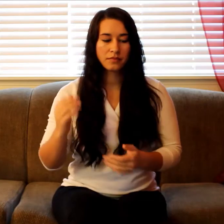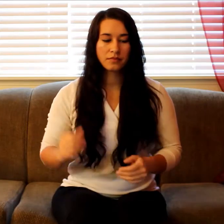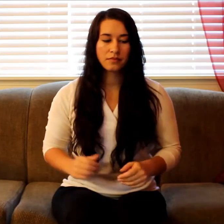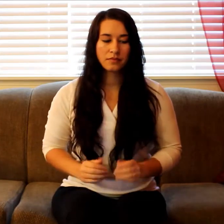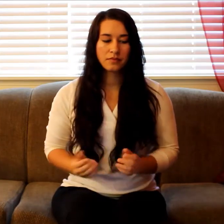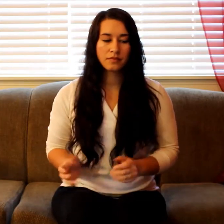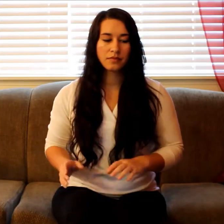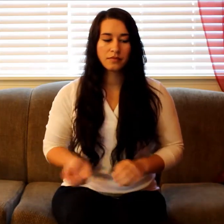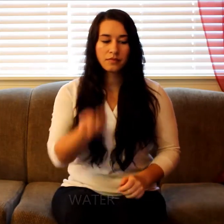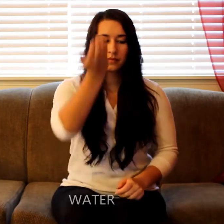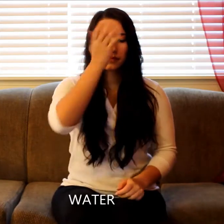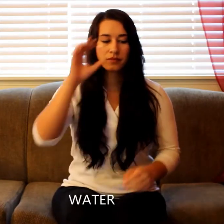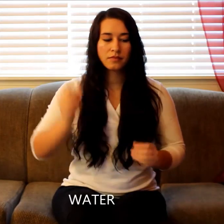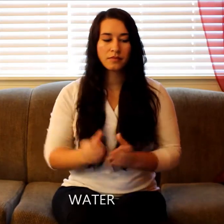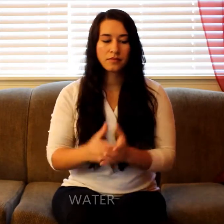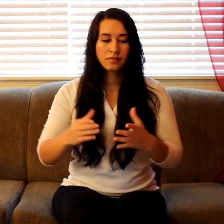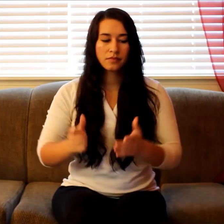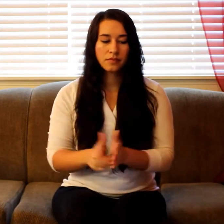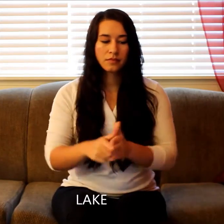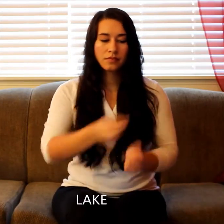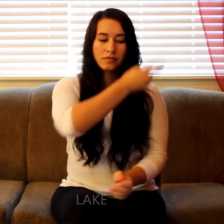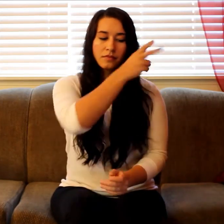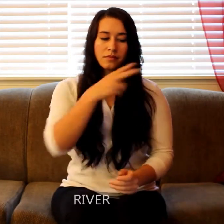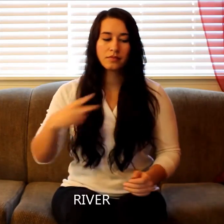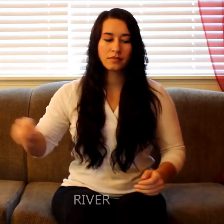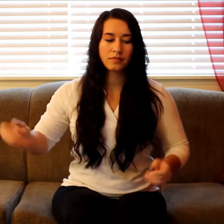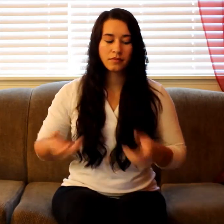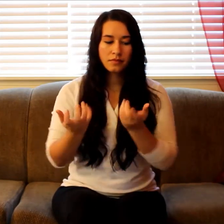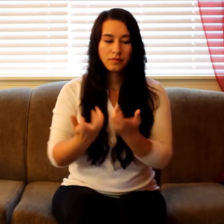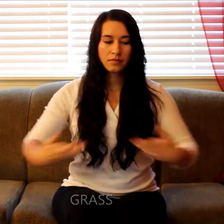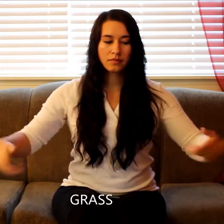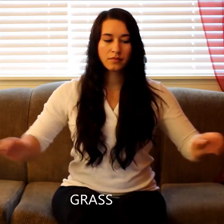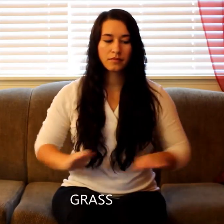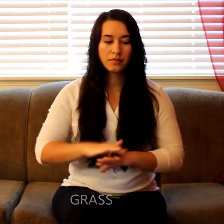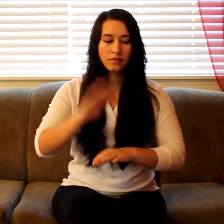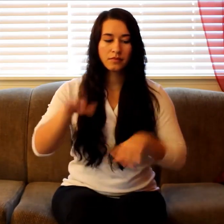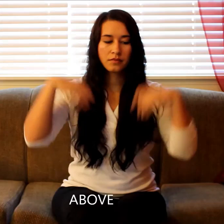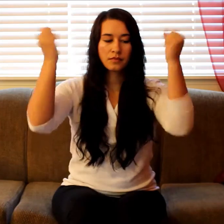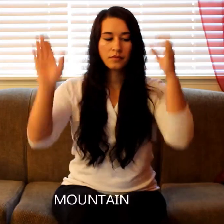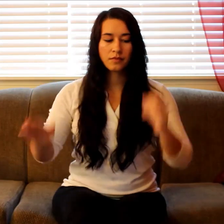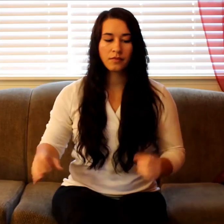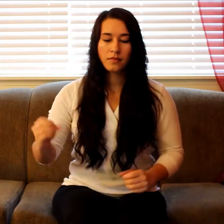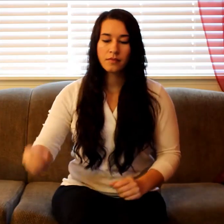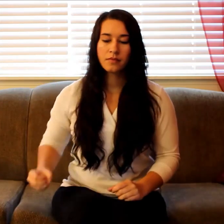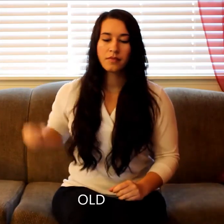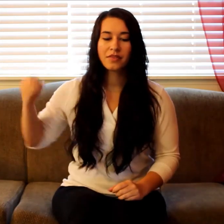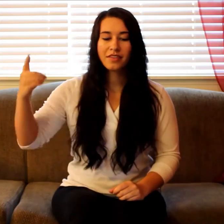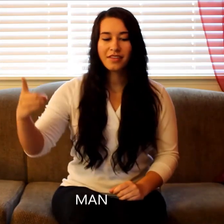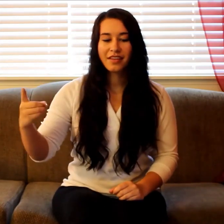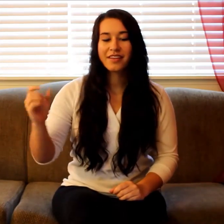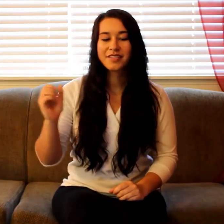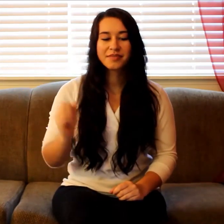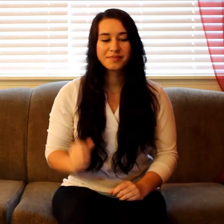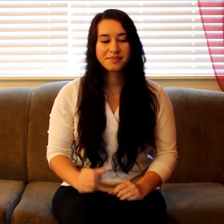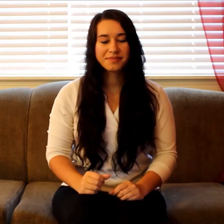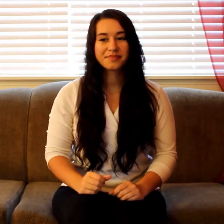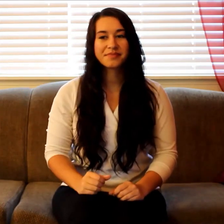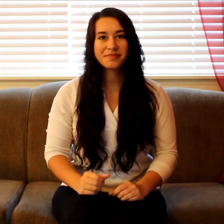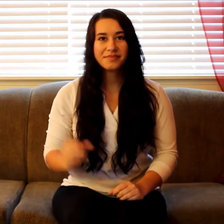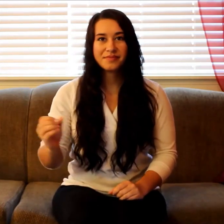the dog, the lakes and the waterfalls were the same field, grass on the sweet grass hill. Old man Napi, all